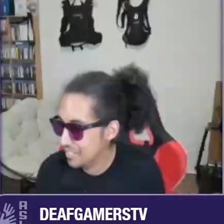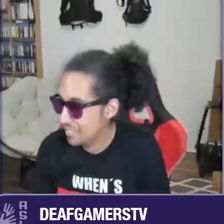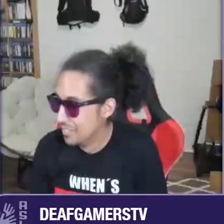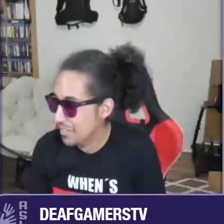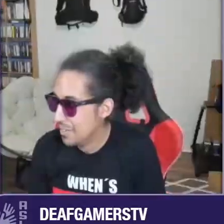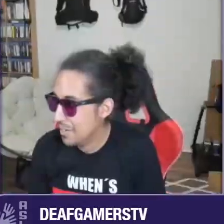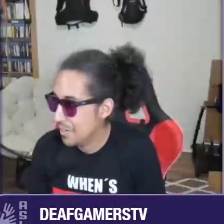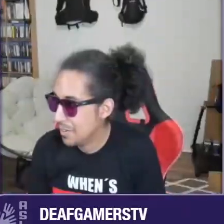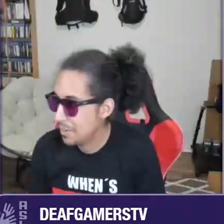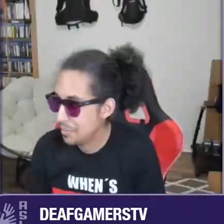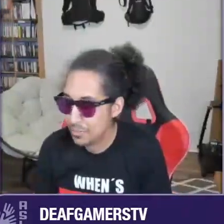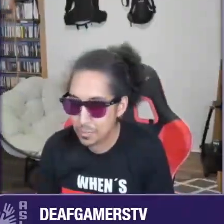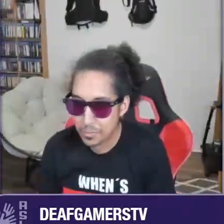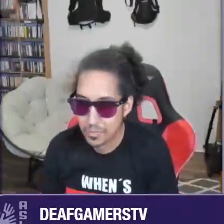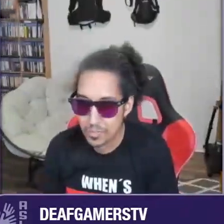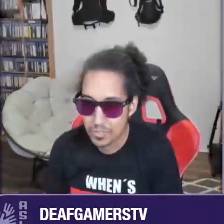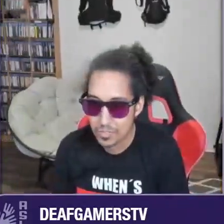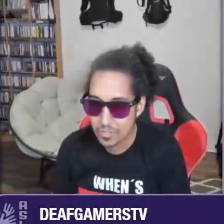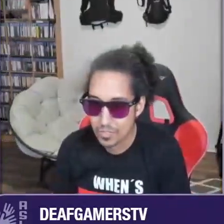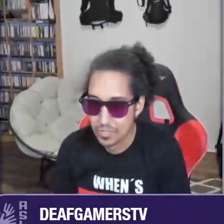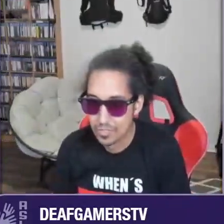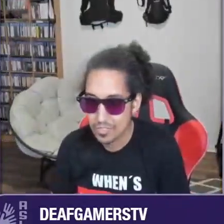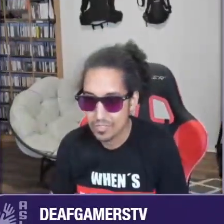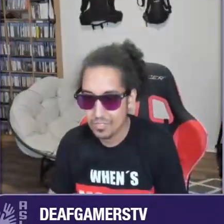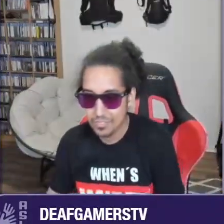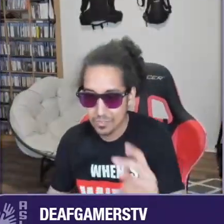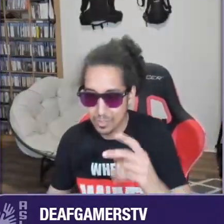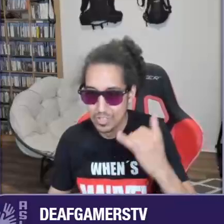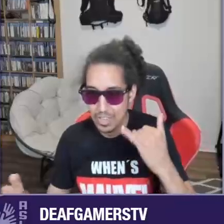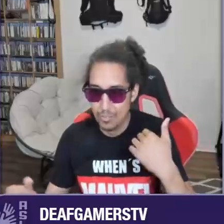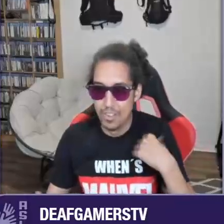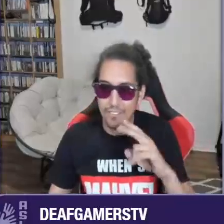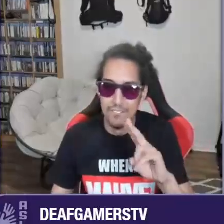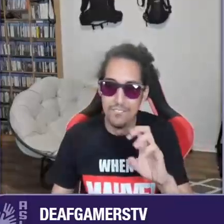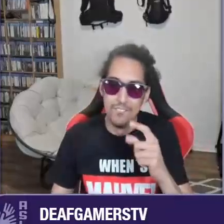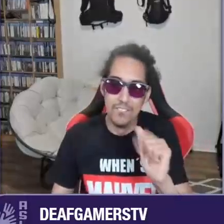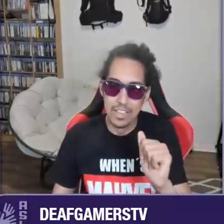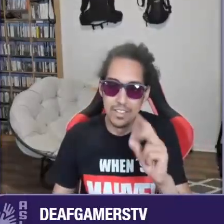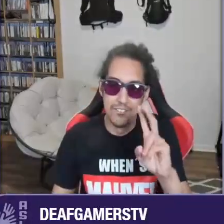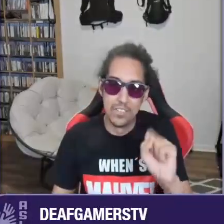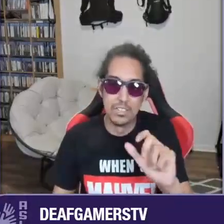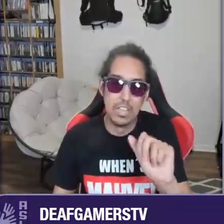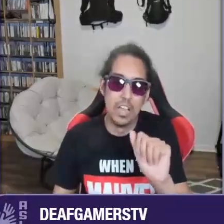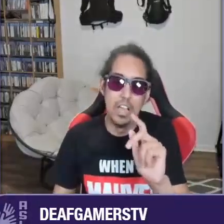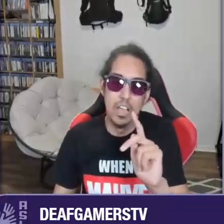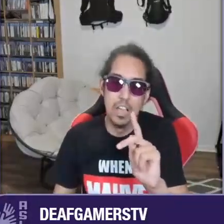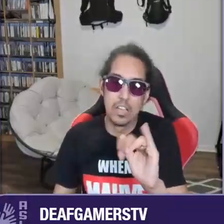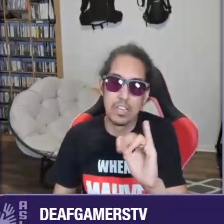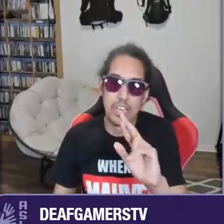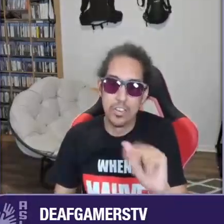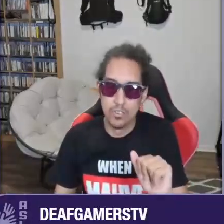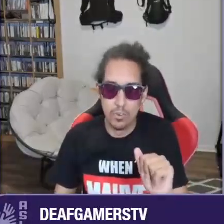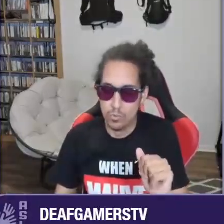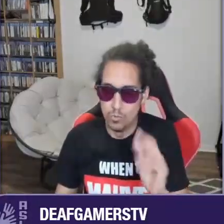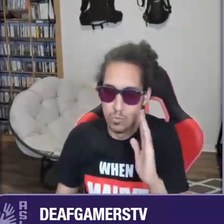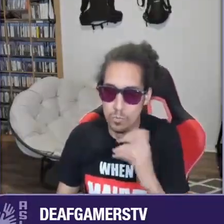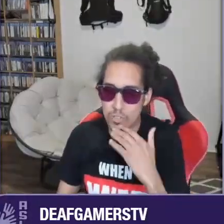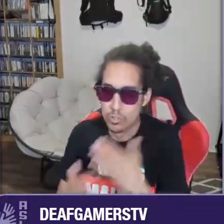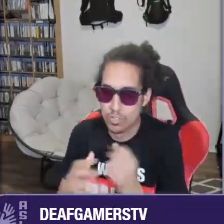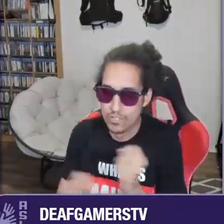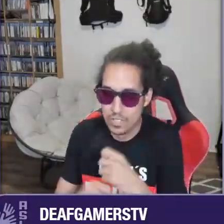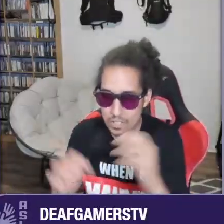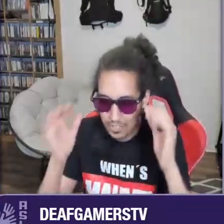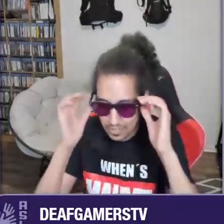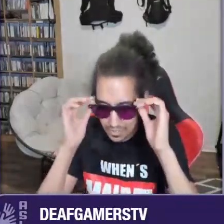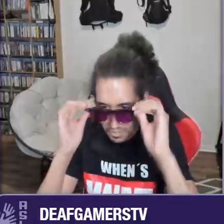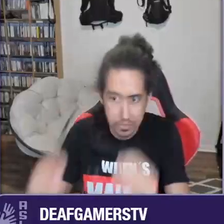tell you, Metro M needs to really get an advantage while he still has this claw. As soon as claw is gone, this matchup becomes so much more stressful